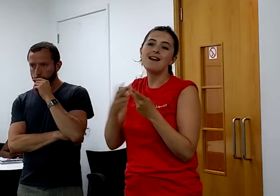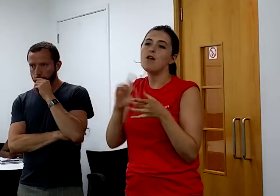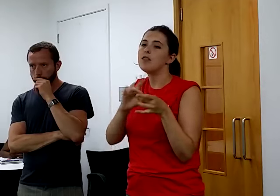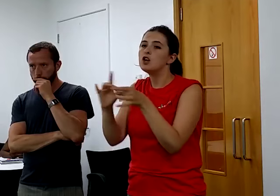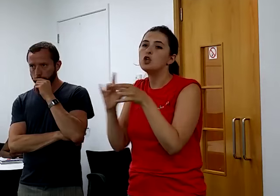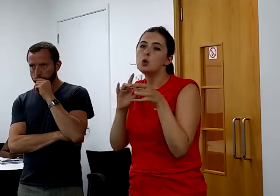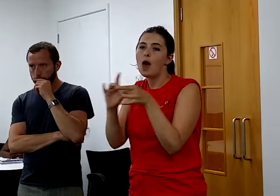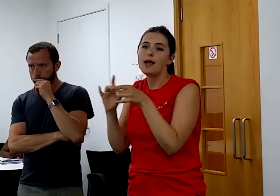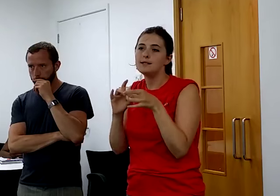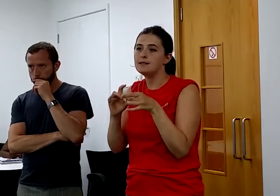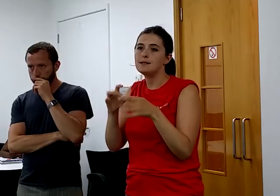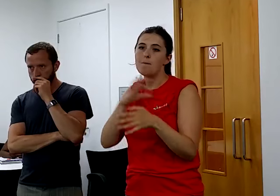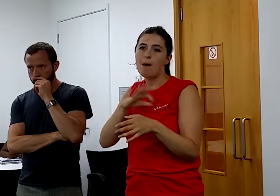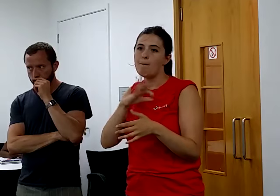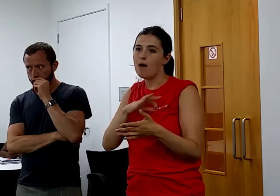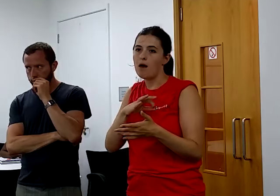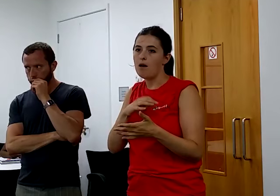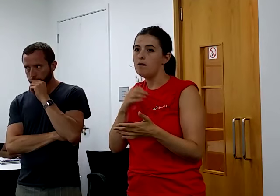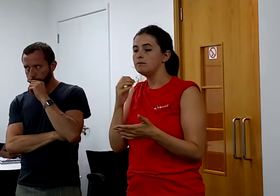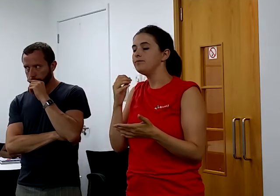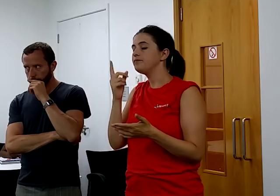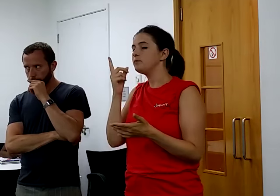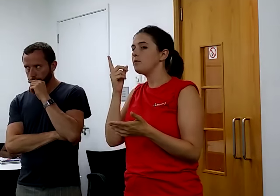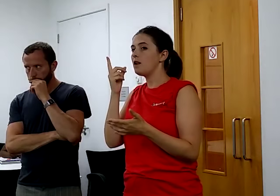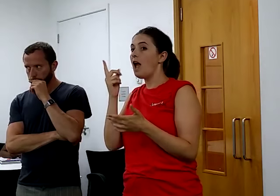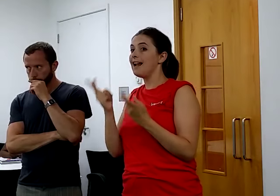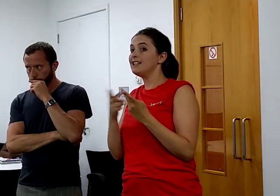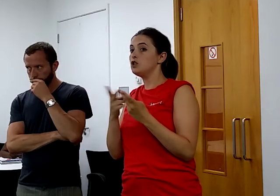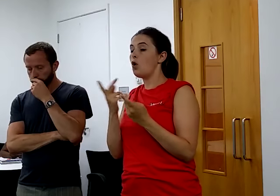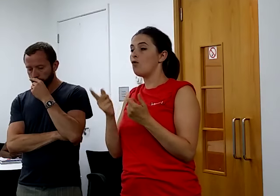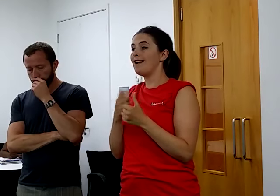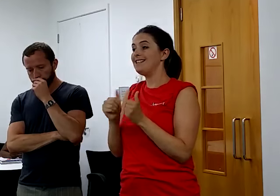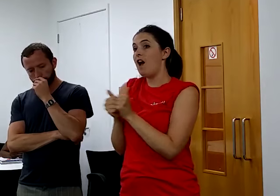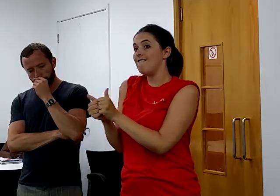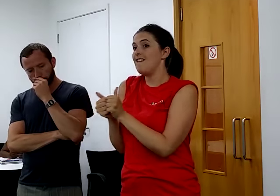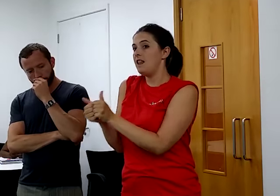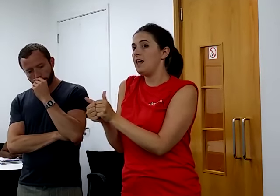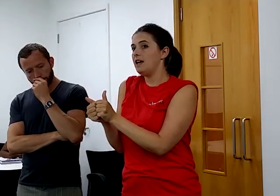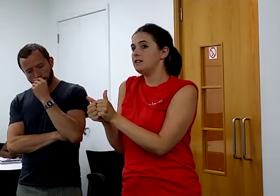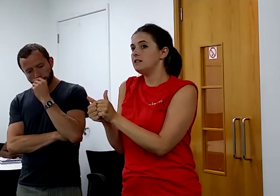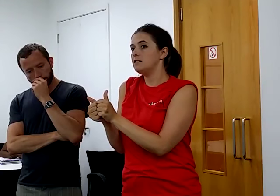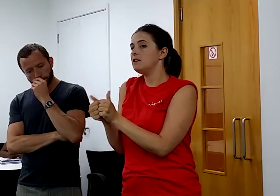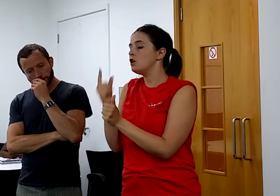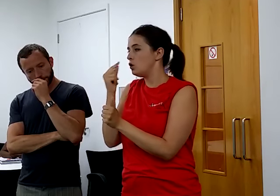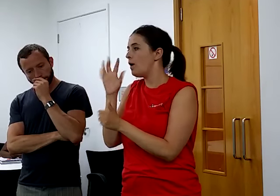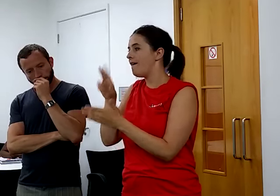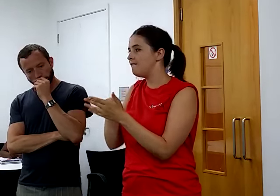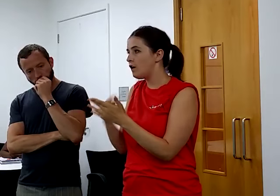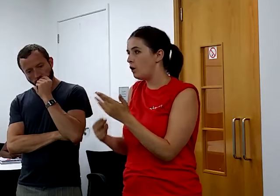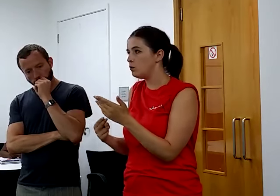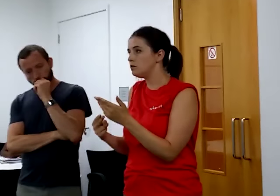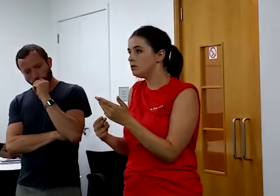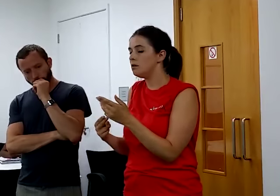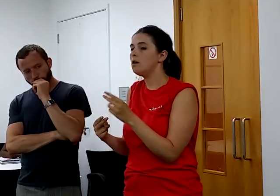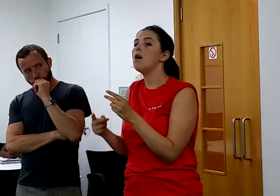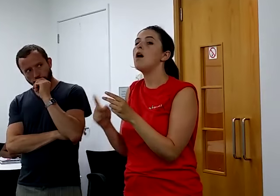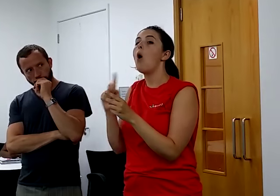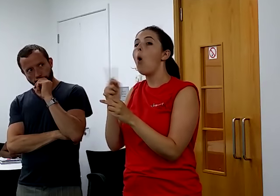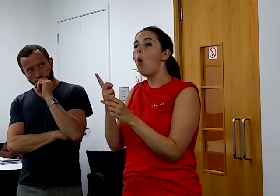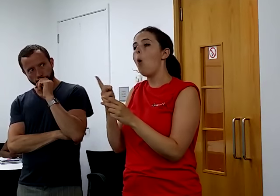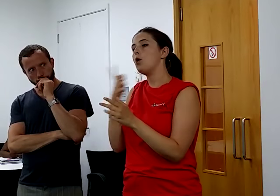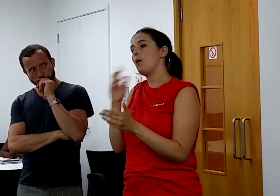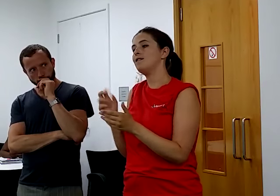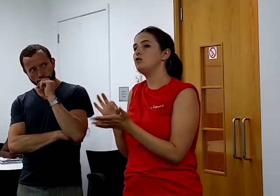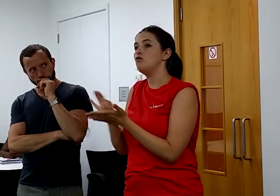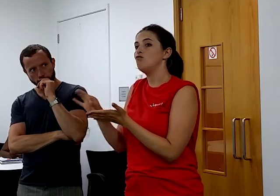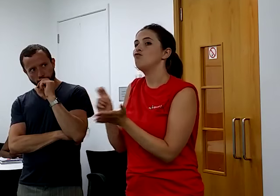and you're an affiliate, then you can vote, or you've got up to the 8th of August to register. But if you joined a union